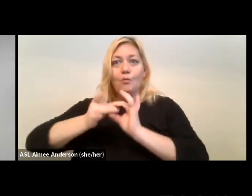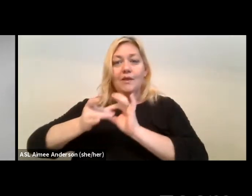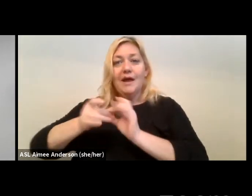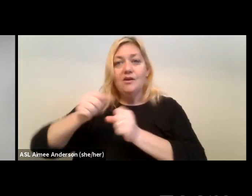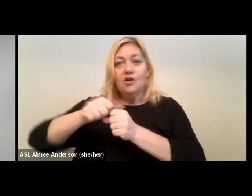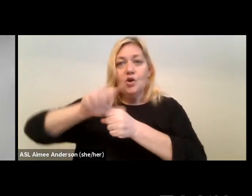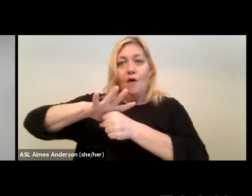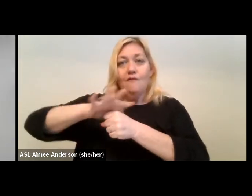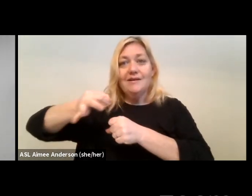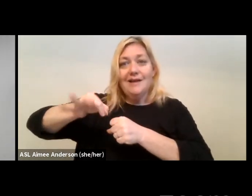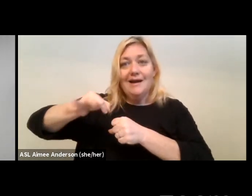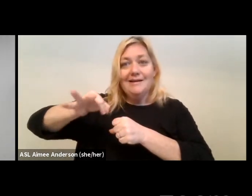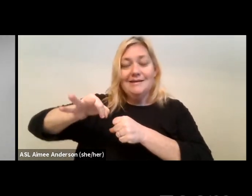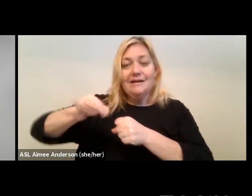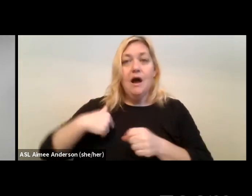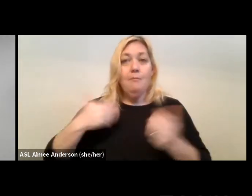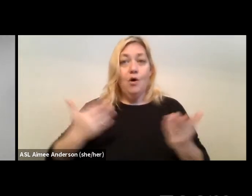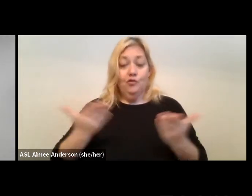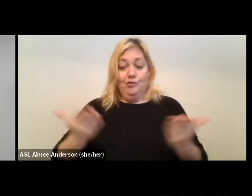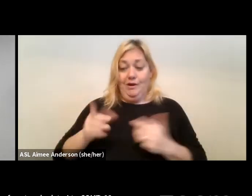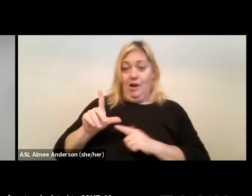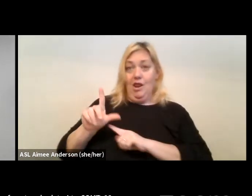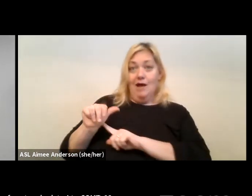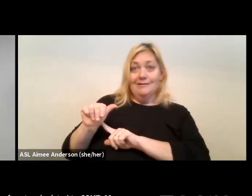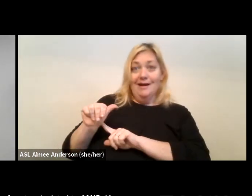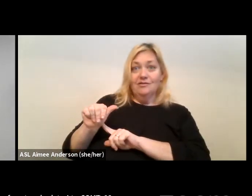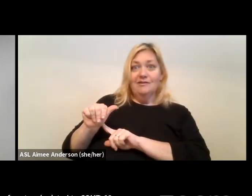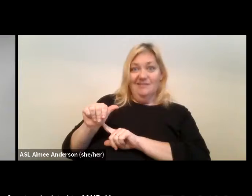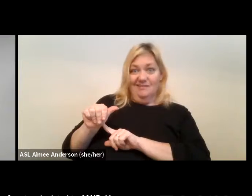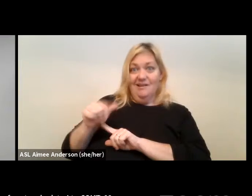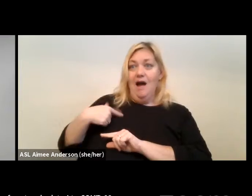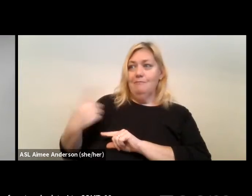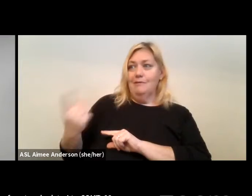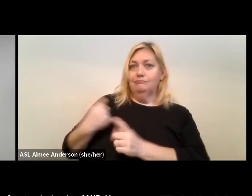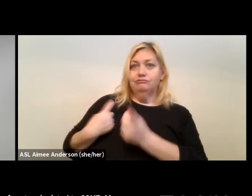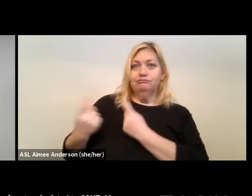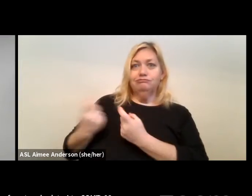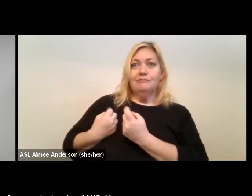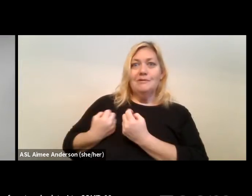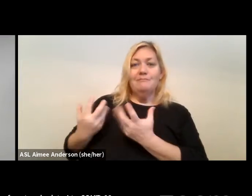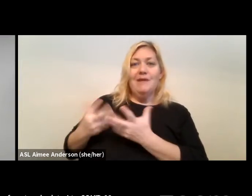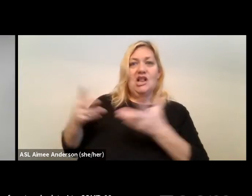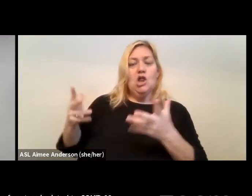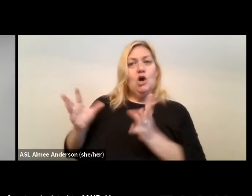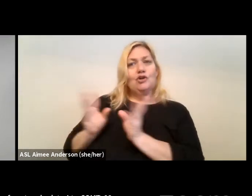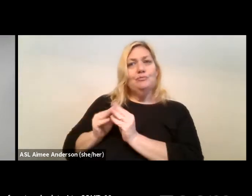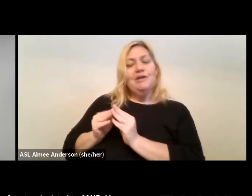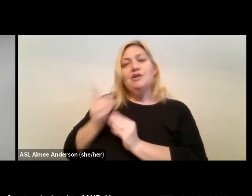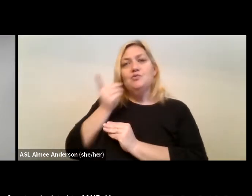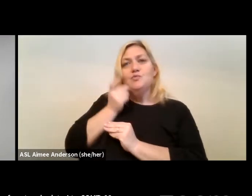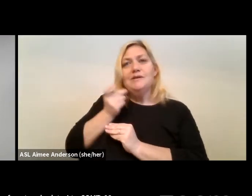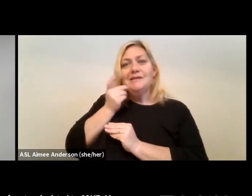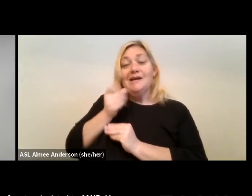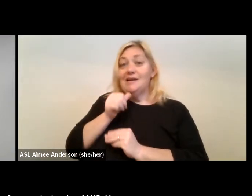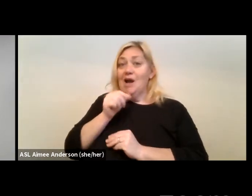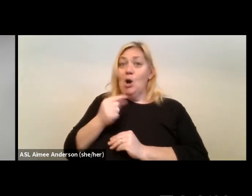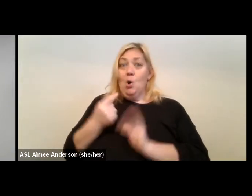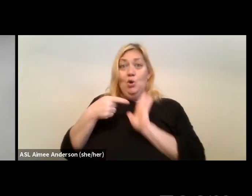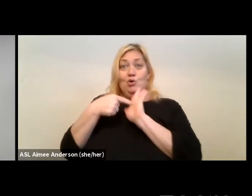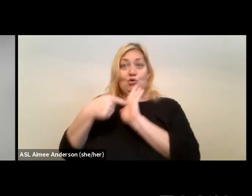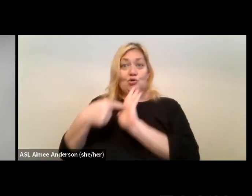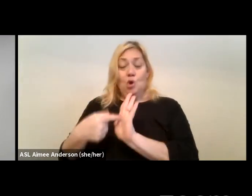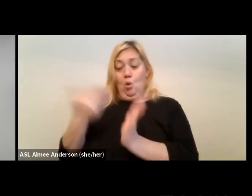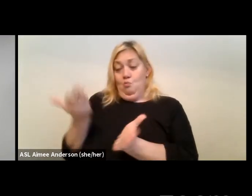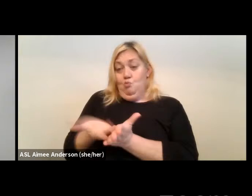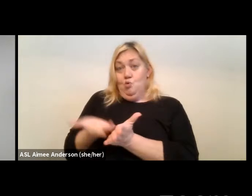COVID-19. Also here in Los Angeles, I have been asked at several large meetings recently, not only to show